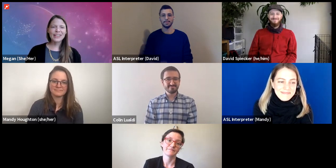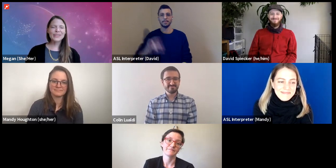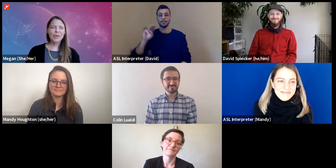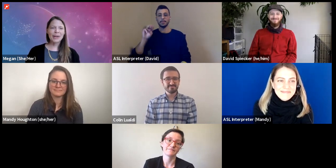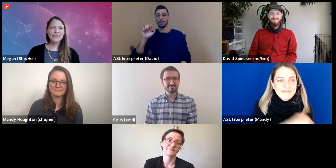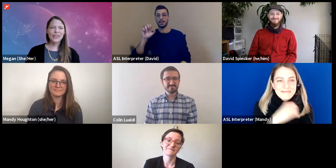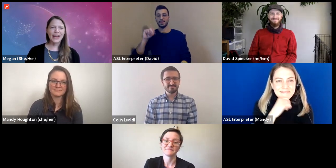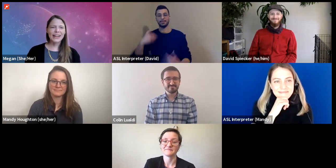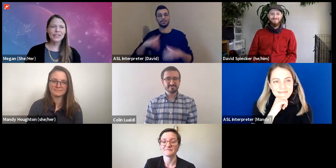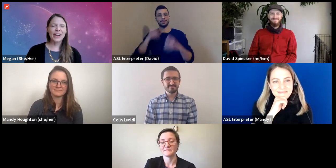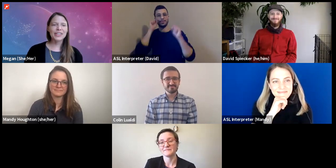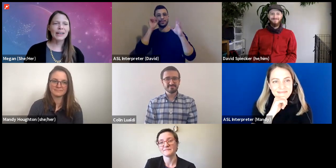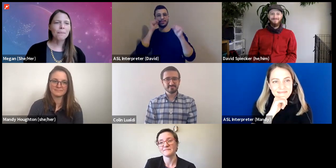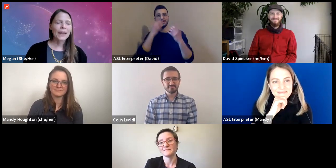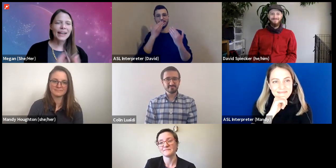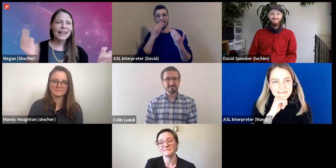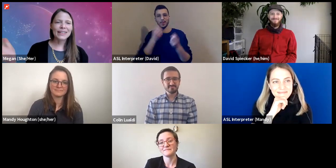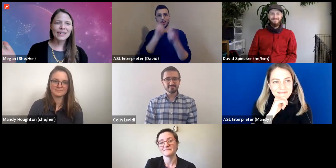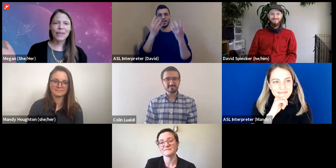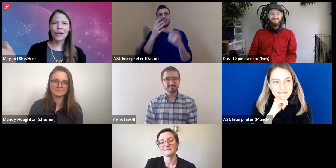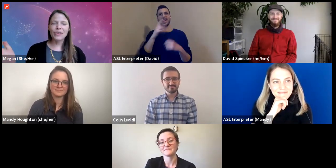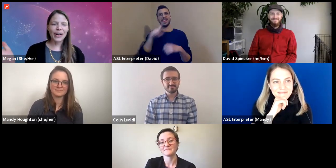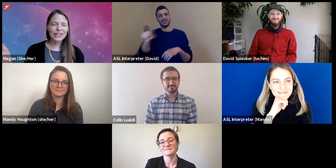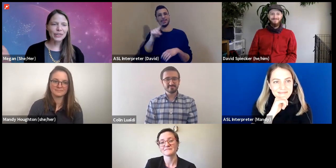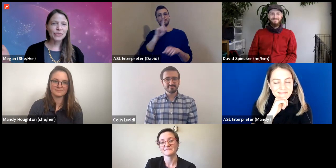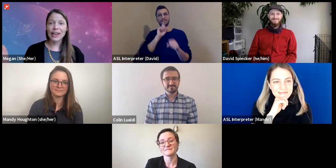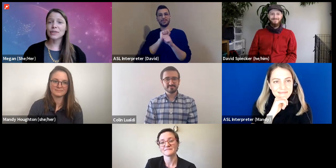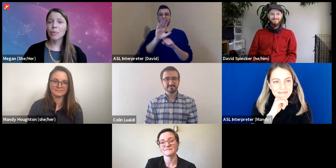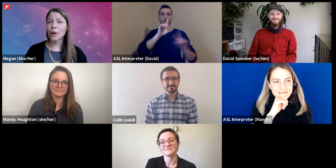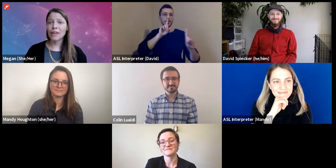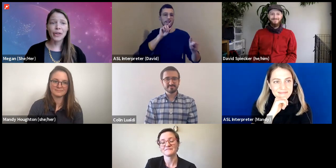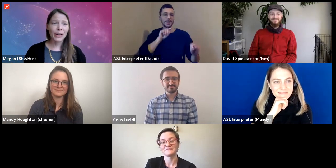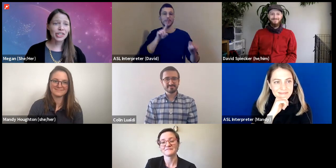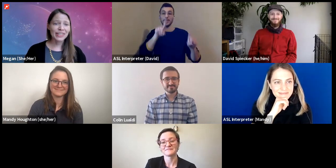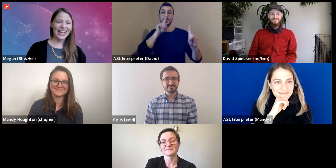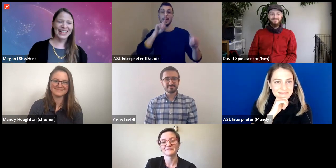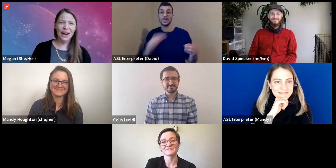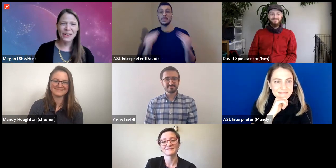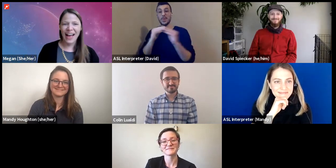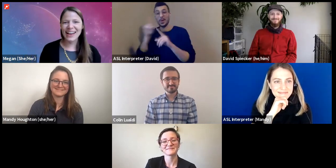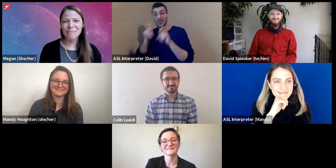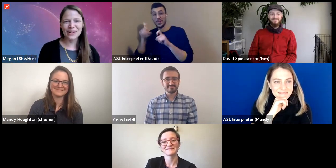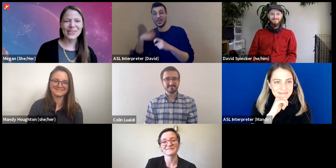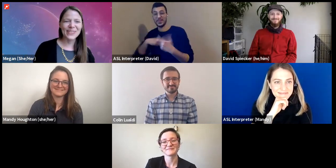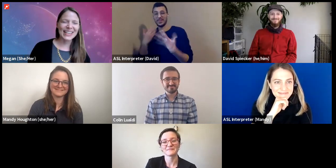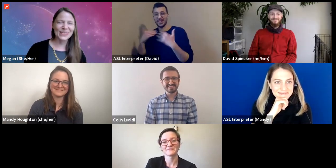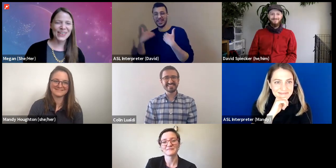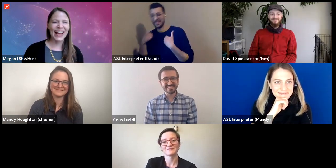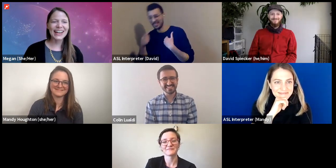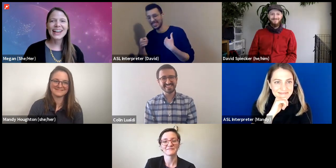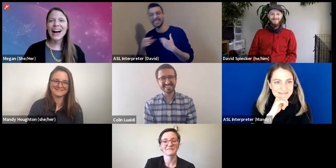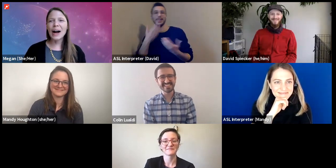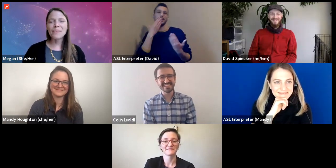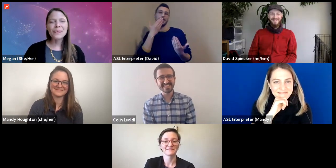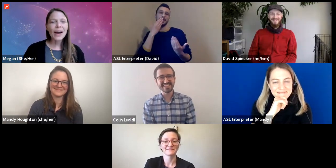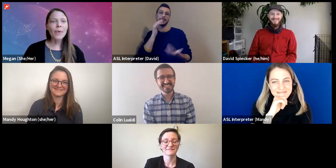Wonderful. Thank you so much for that. And you've actually, in all of your answers, you've answered more of the questions that we've had up here. So thank you for